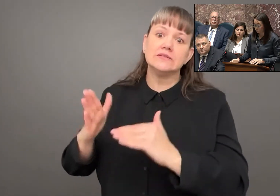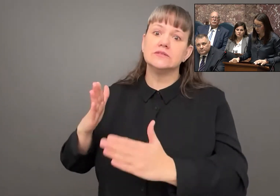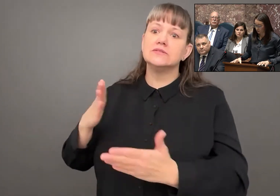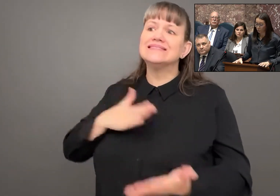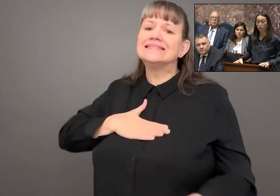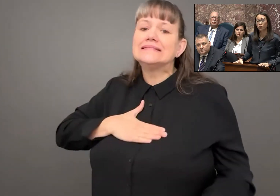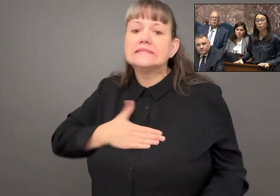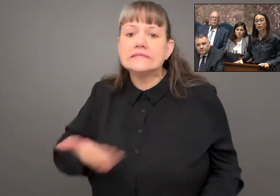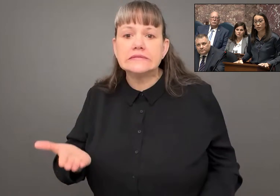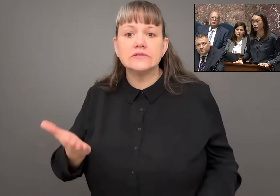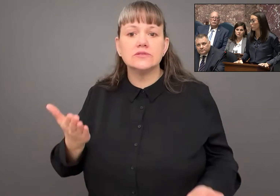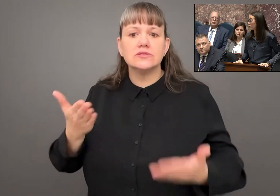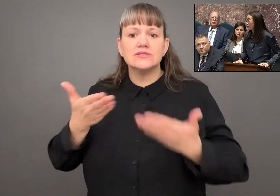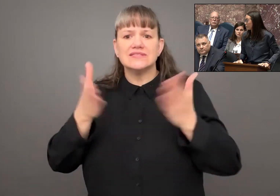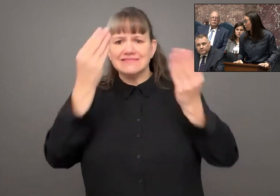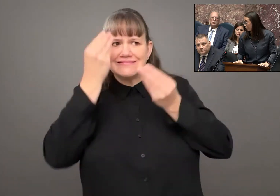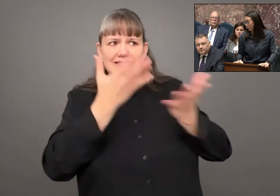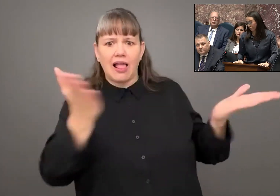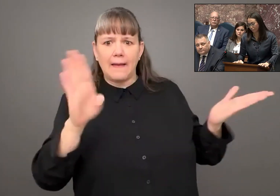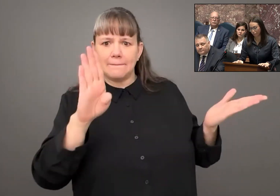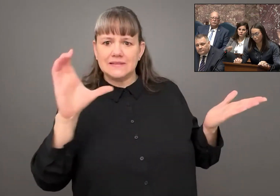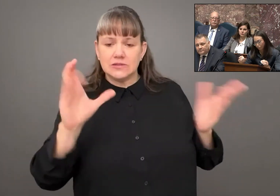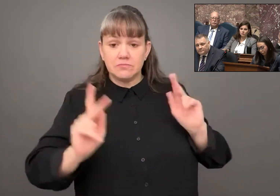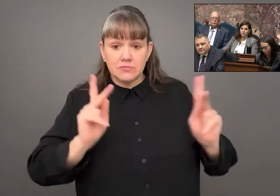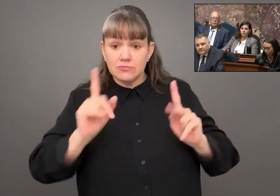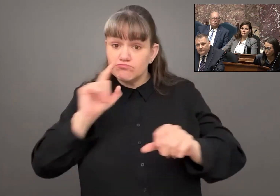fact $14.3 billion.